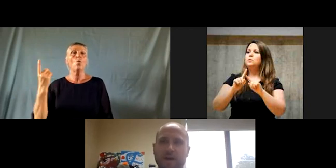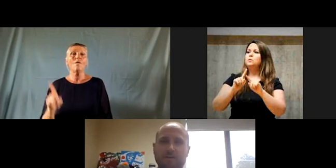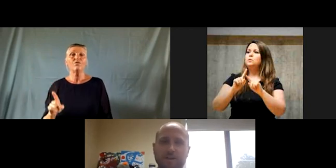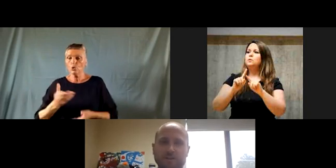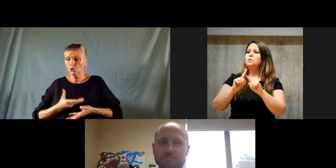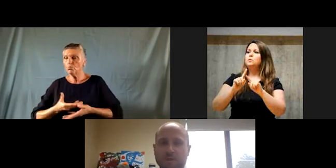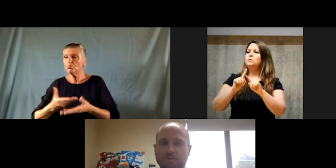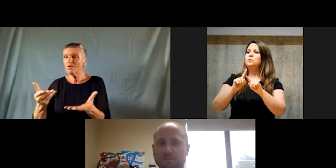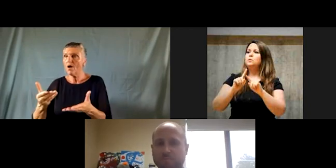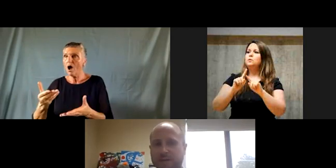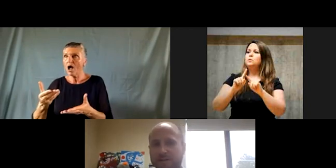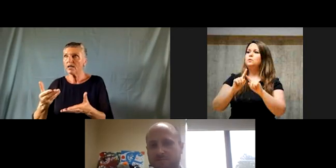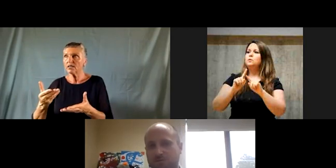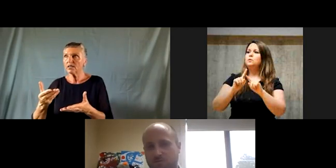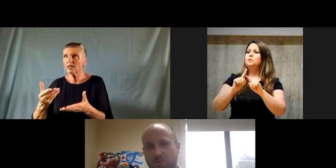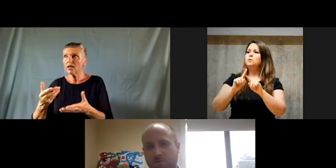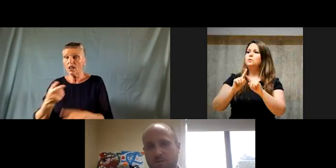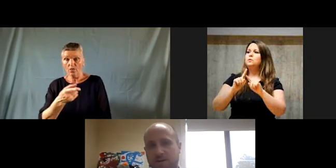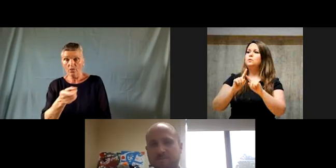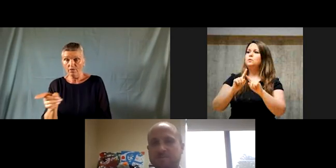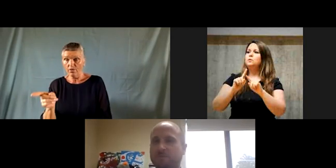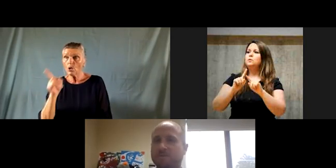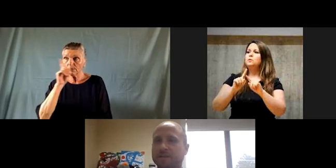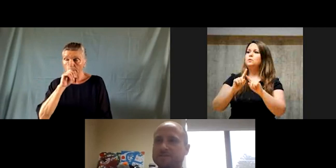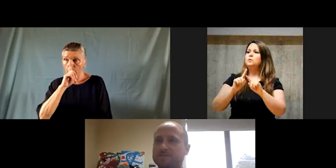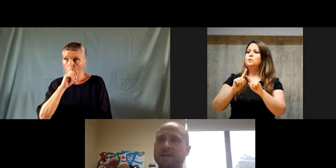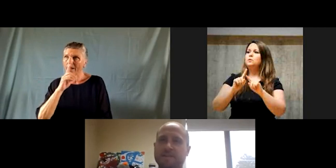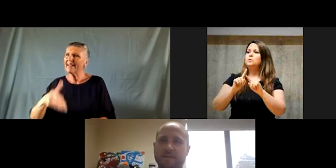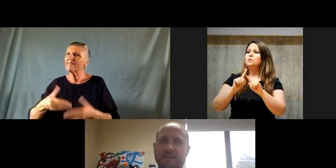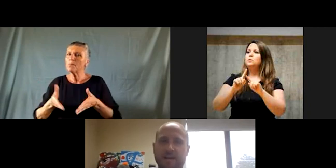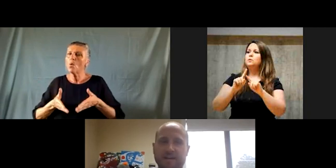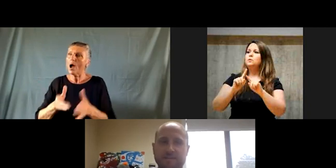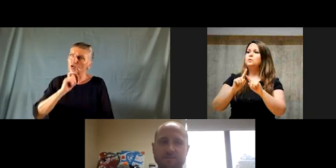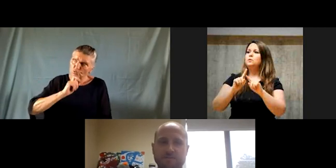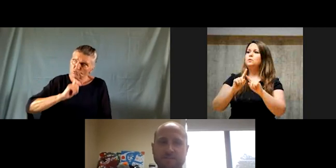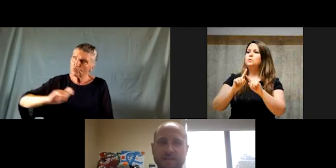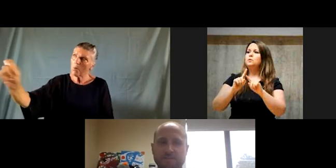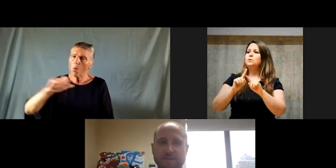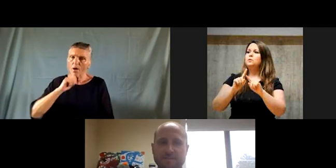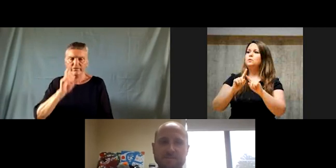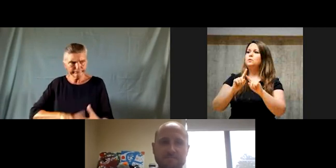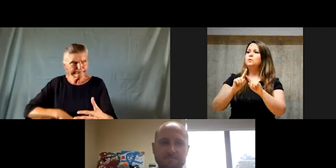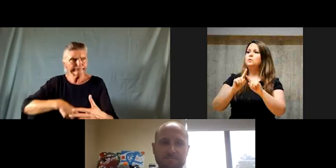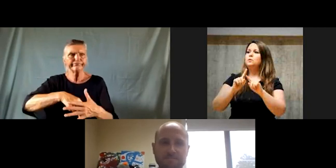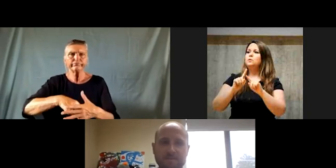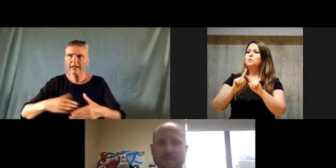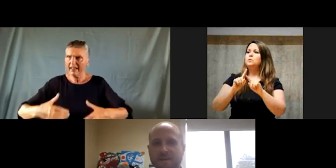and empowering those people with a mechanism to report their access barriers that they encounter on a daily